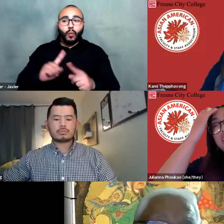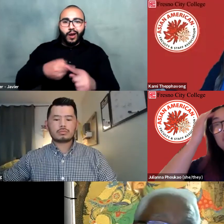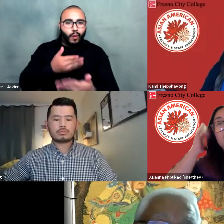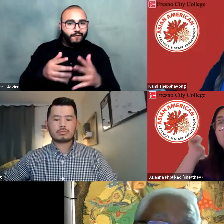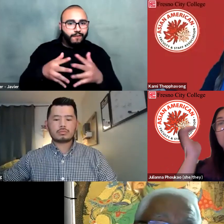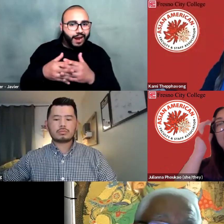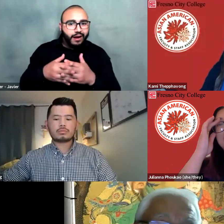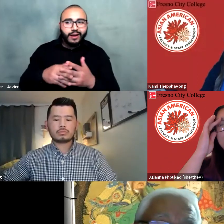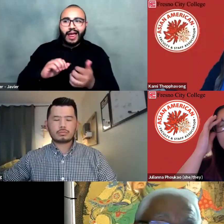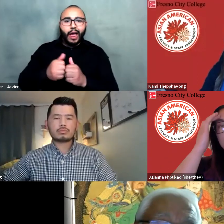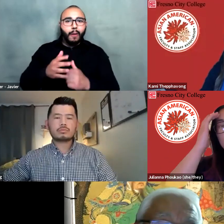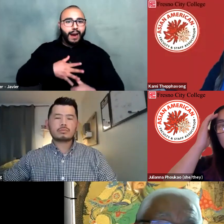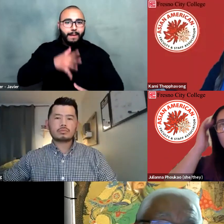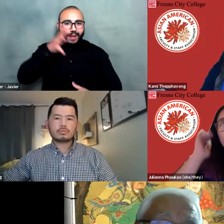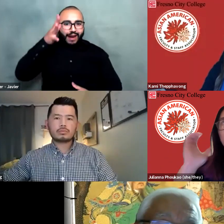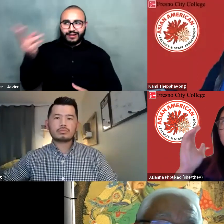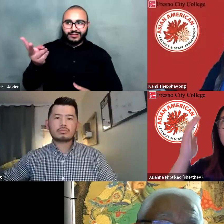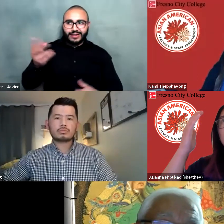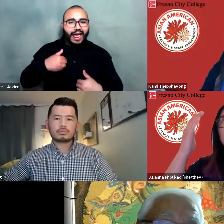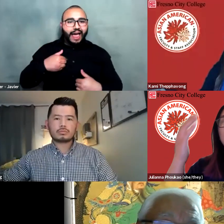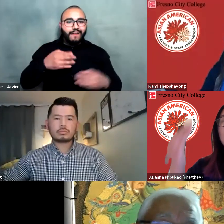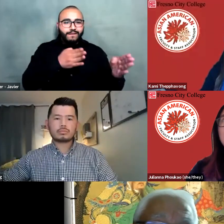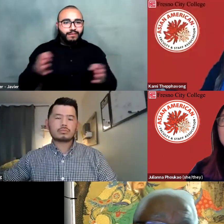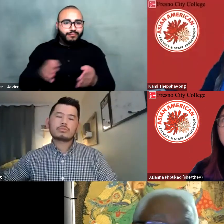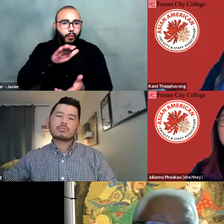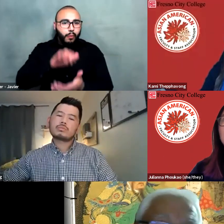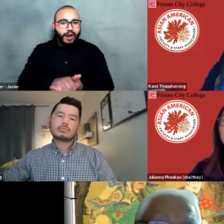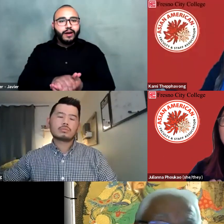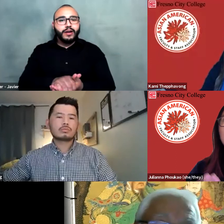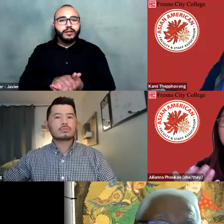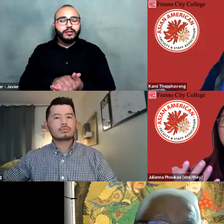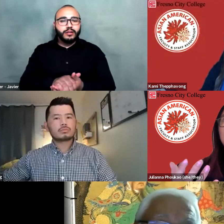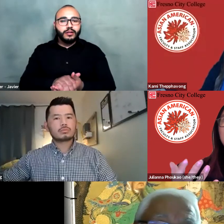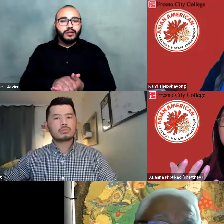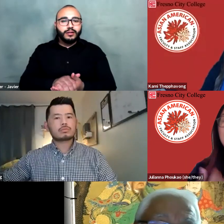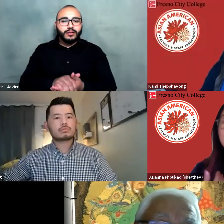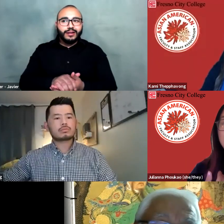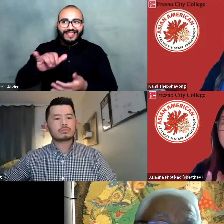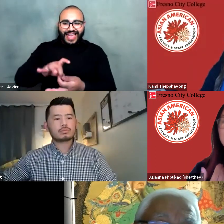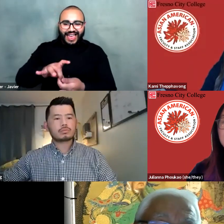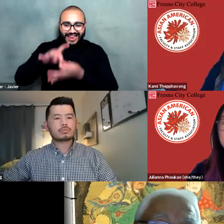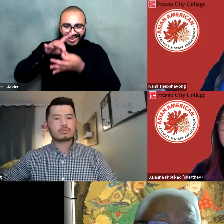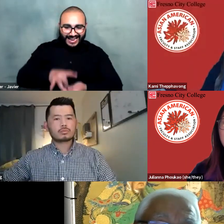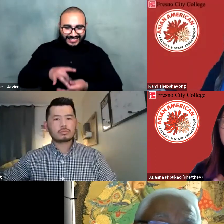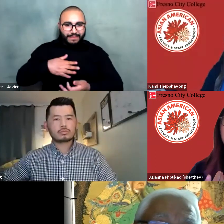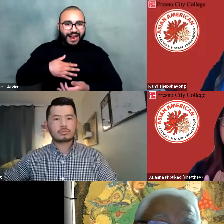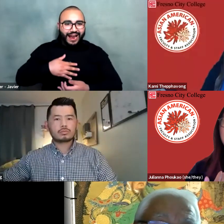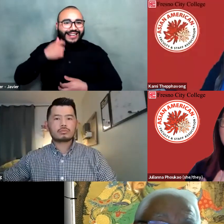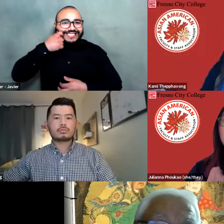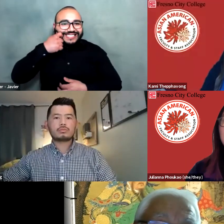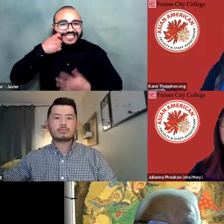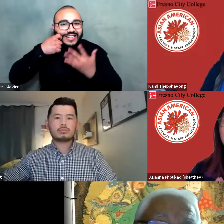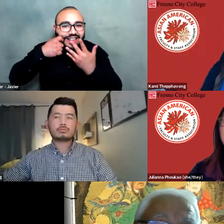just those things really did just connect me to my skin, my identity,